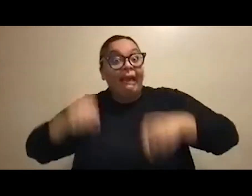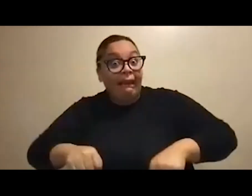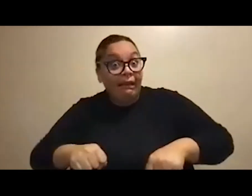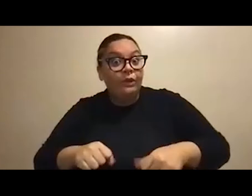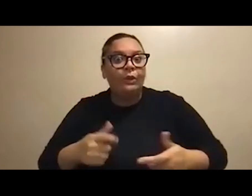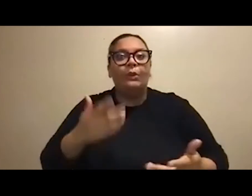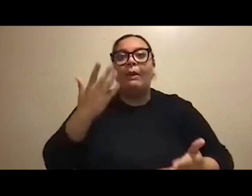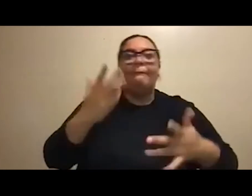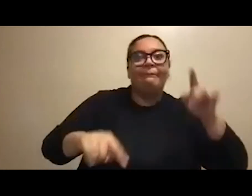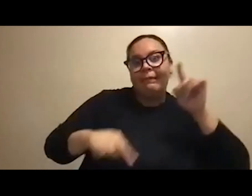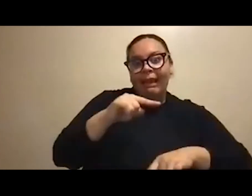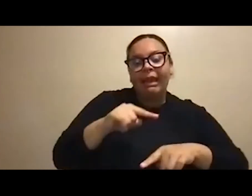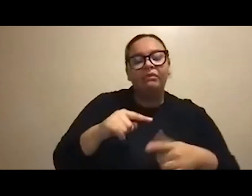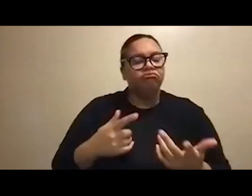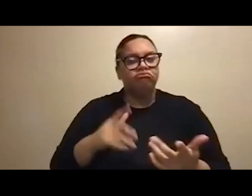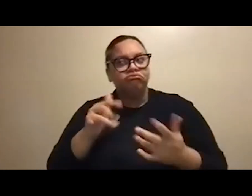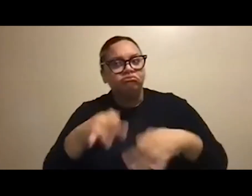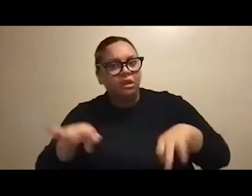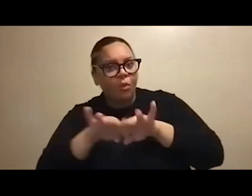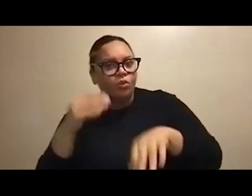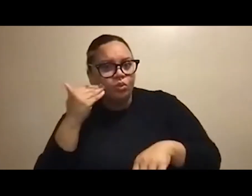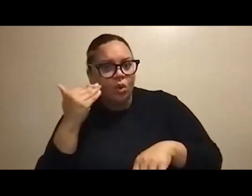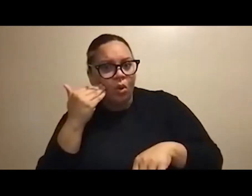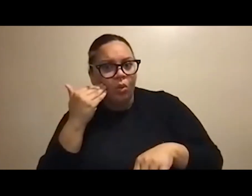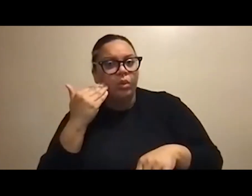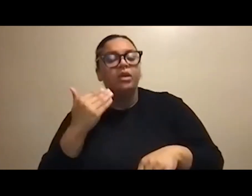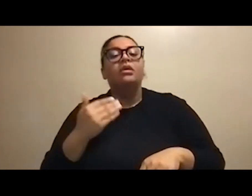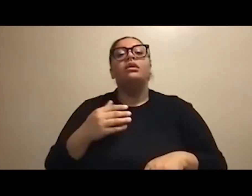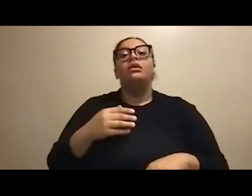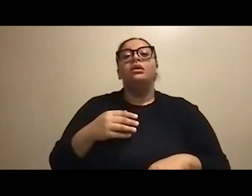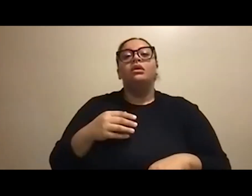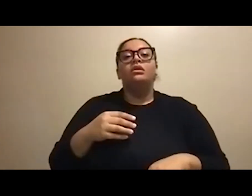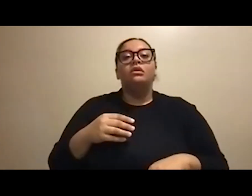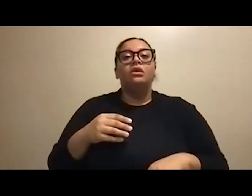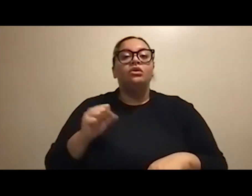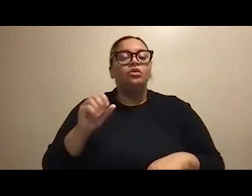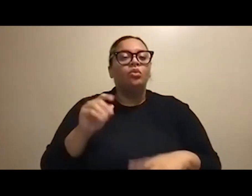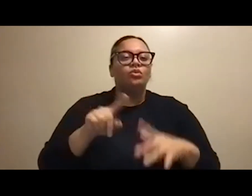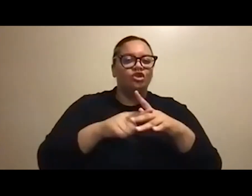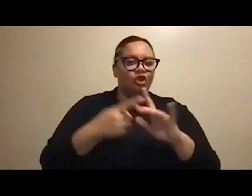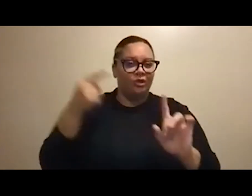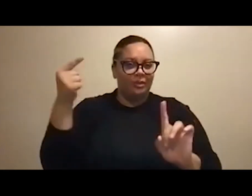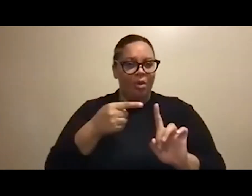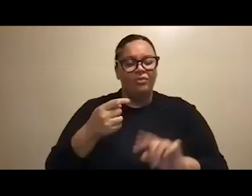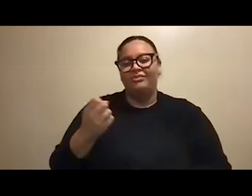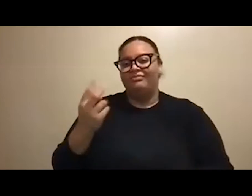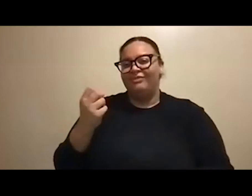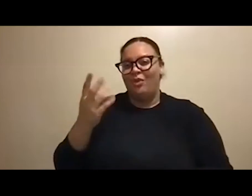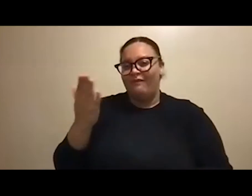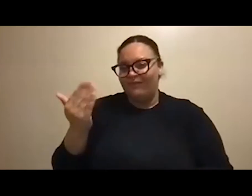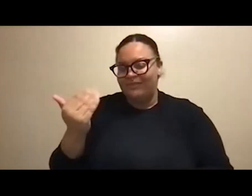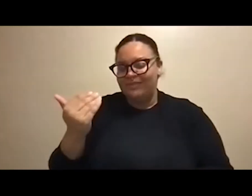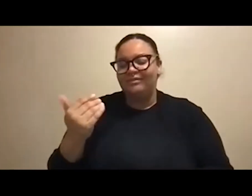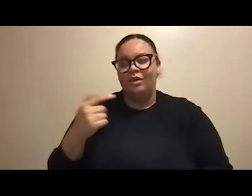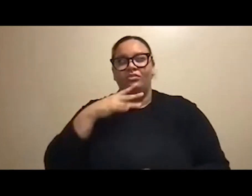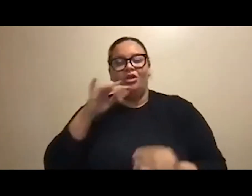It's almost 800 years. If you take the starting point is 1215, which I'll talk about in just a minute, and take it